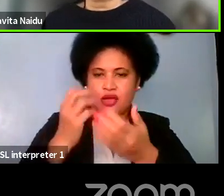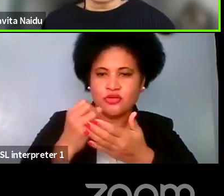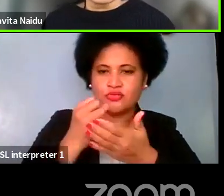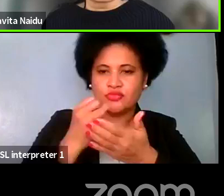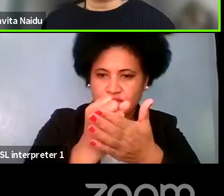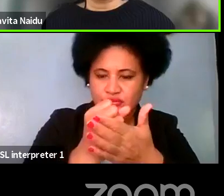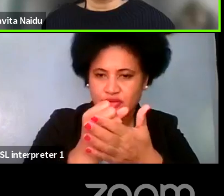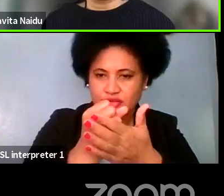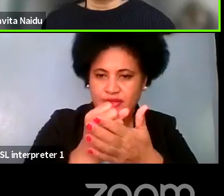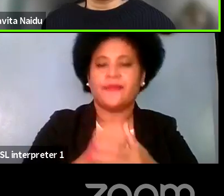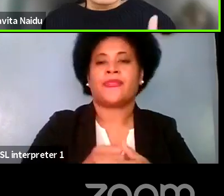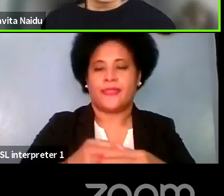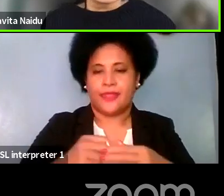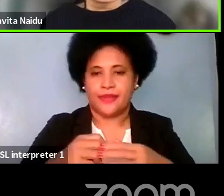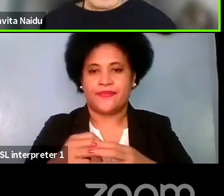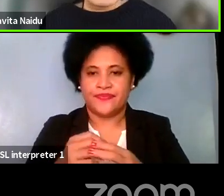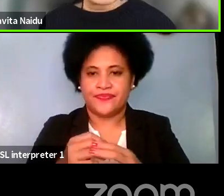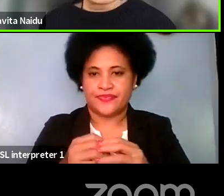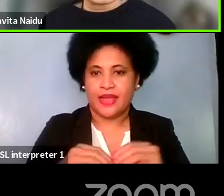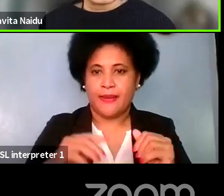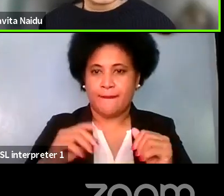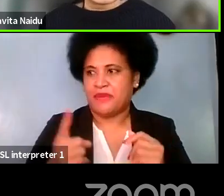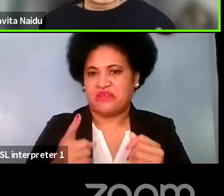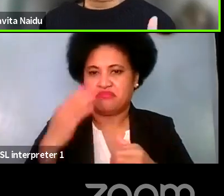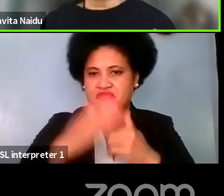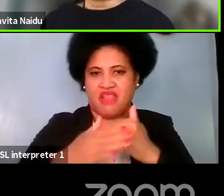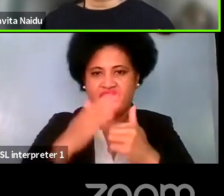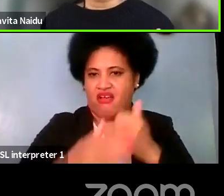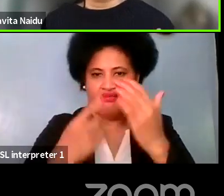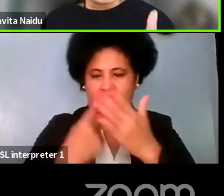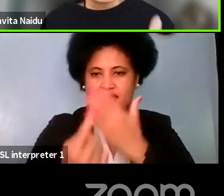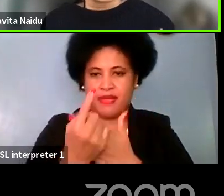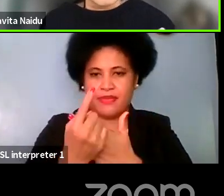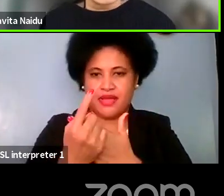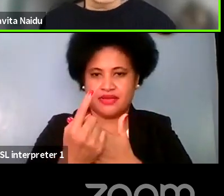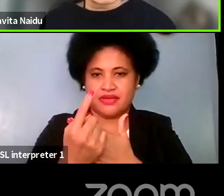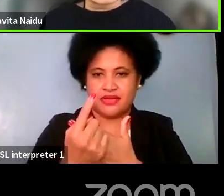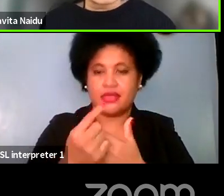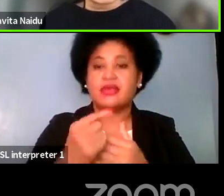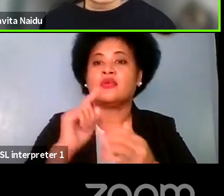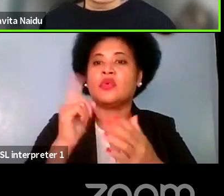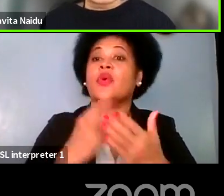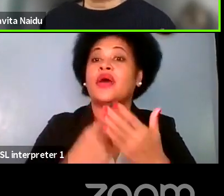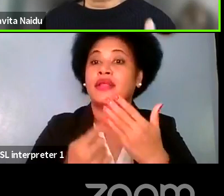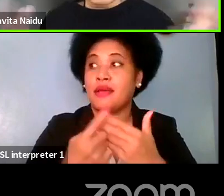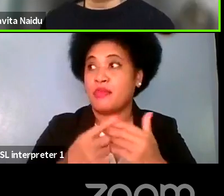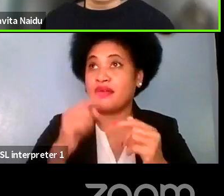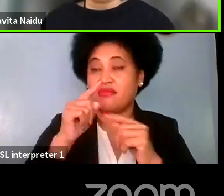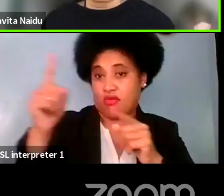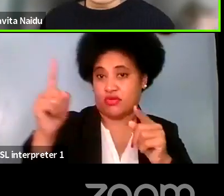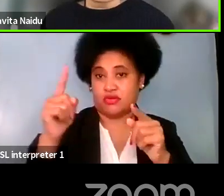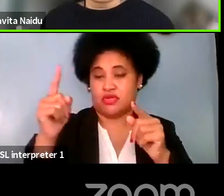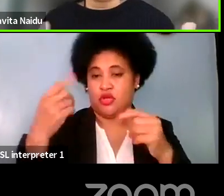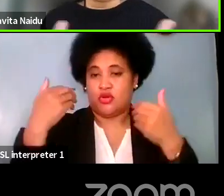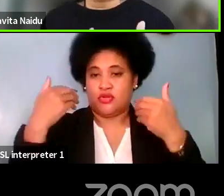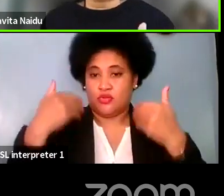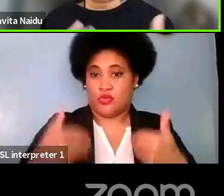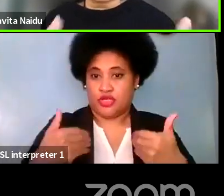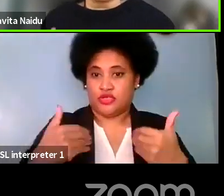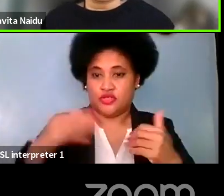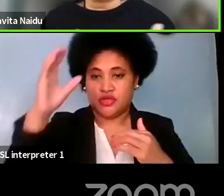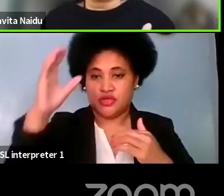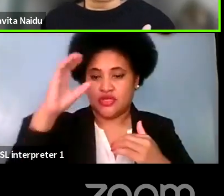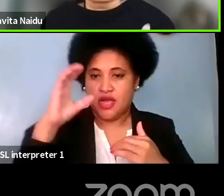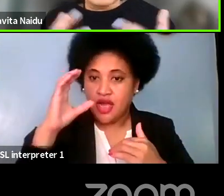and supply. But this didn't happen. Instead, what these rich countries and the pharmaceutical companies